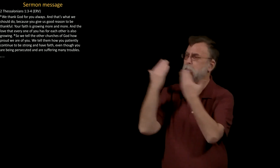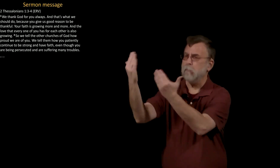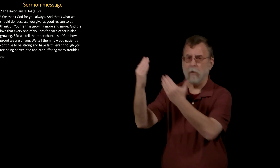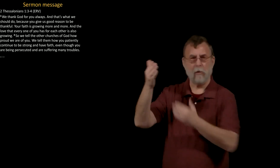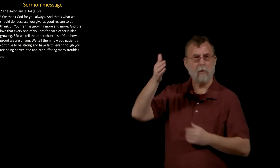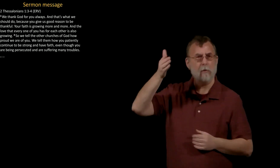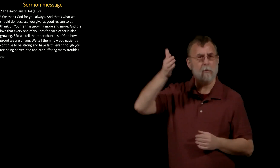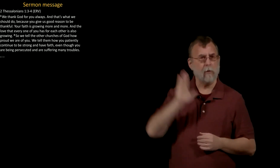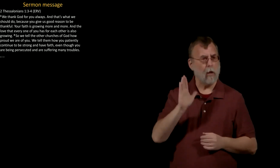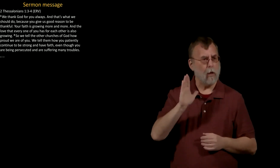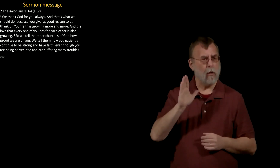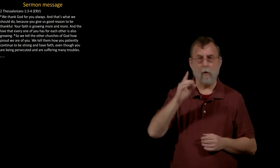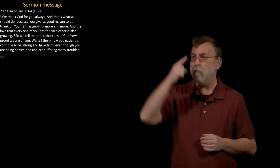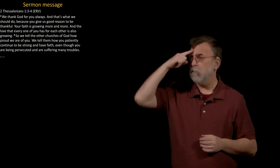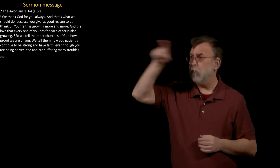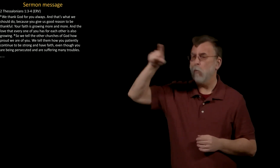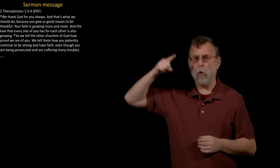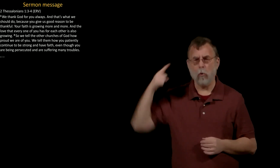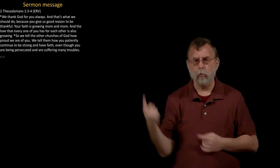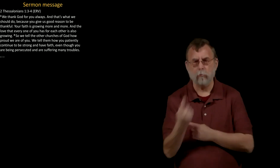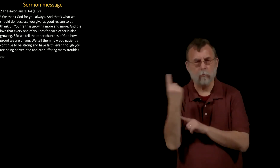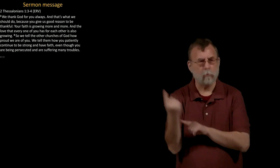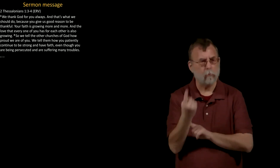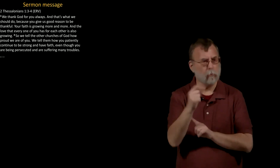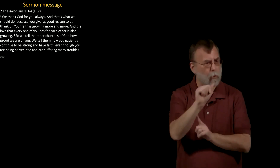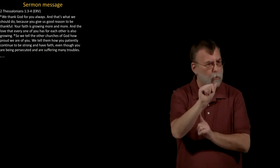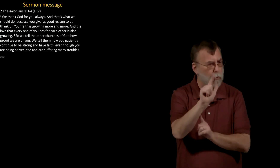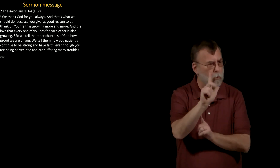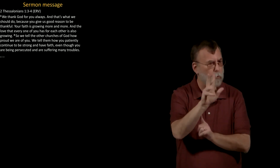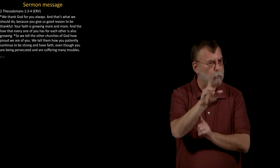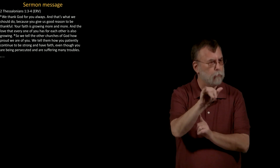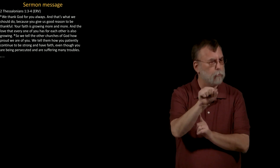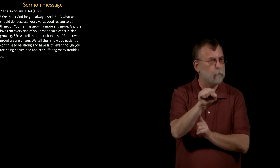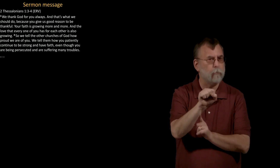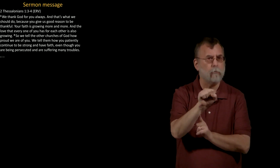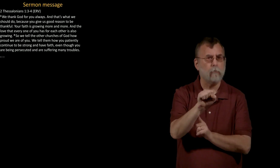says, we thank God for you always.